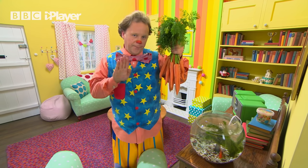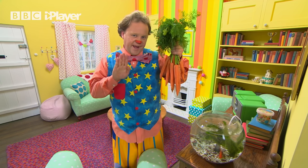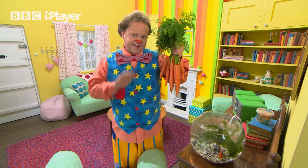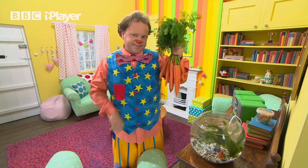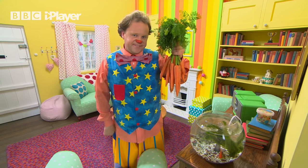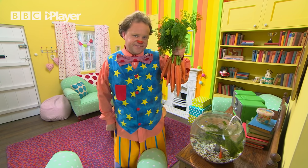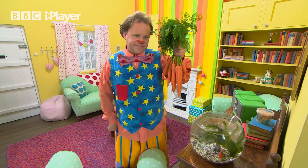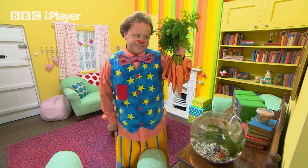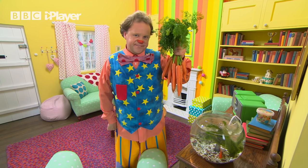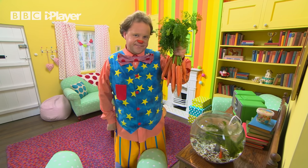Wait.